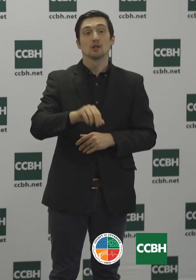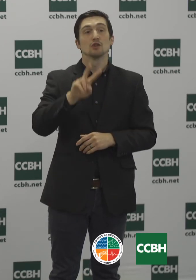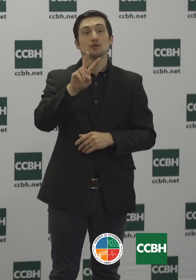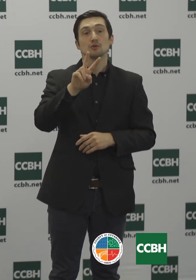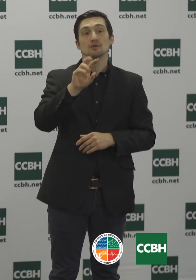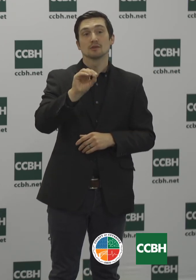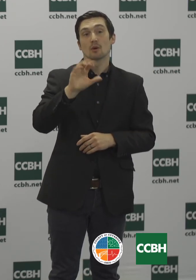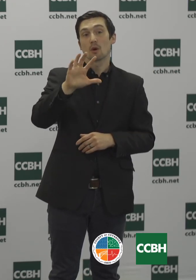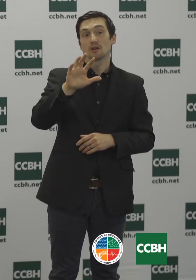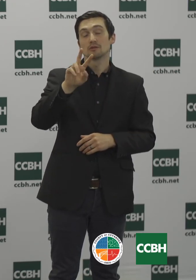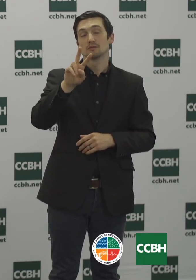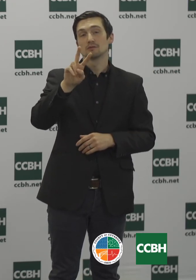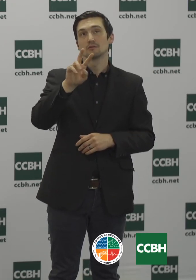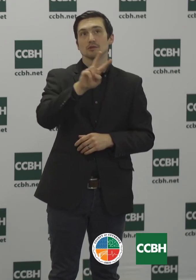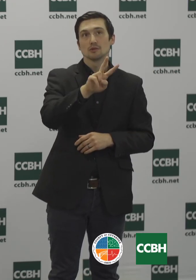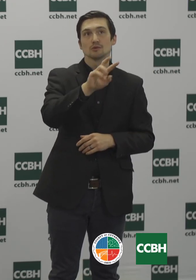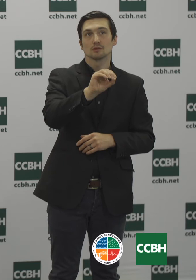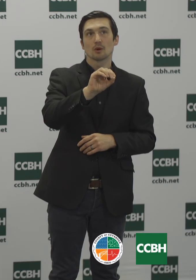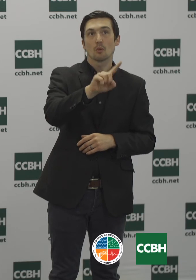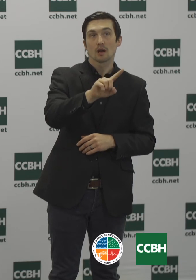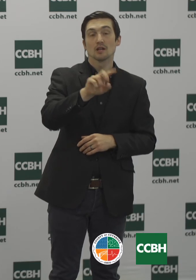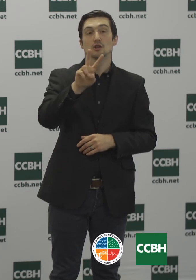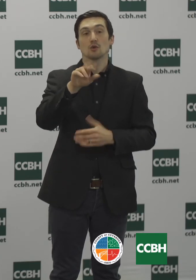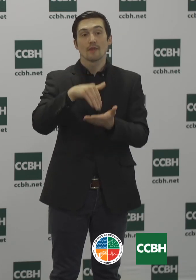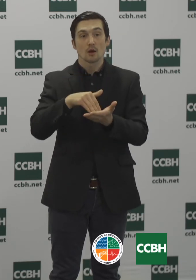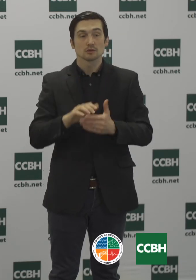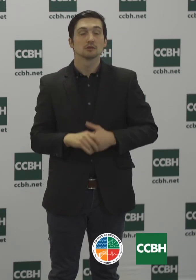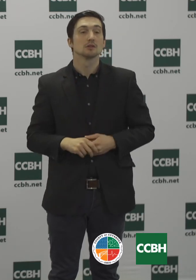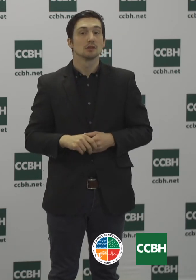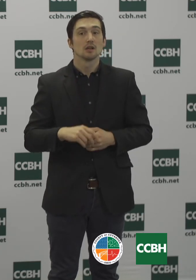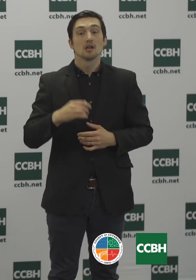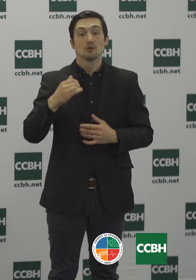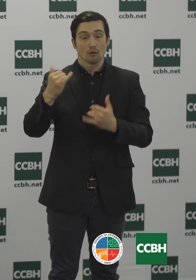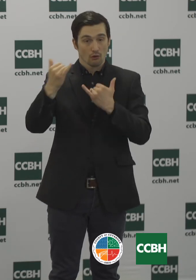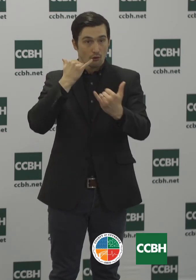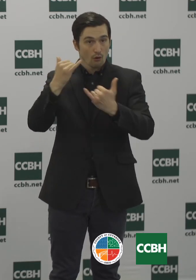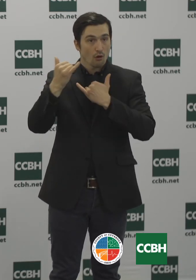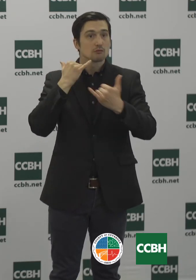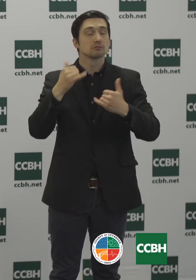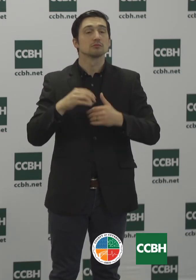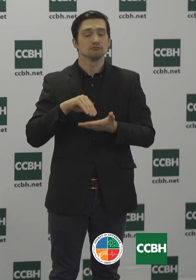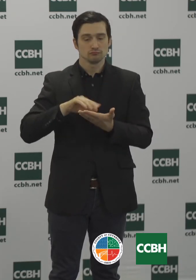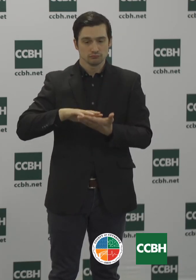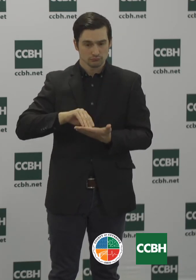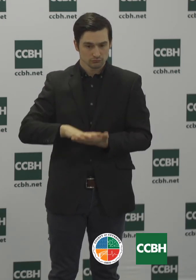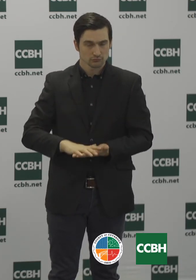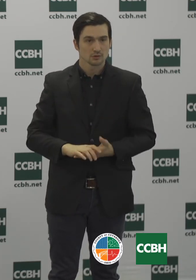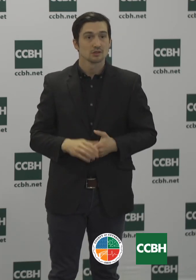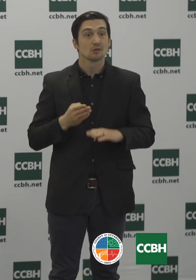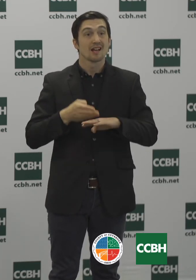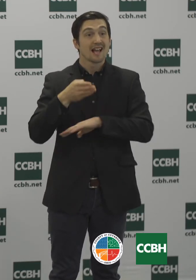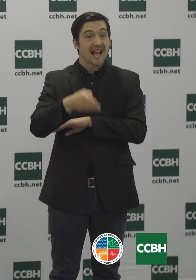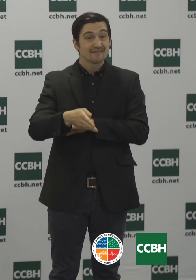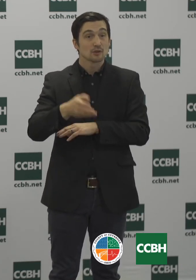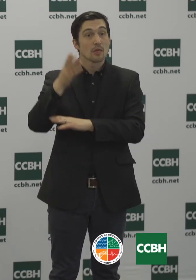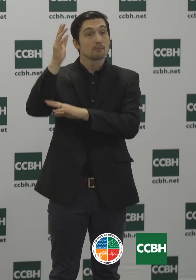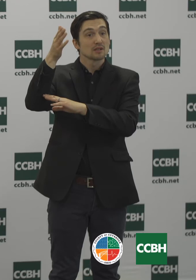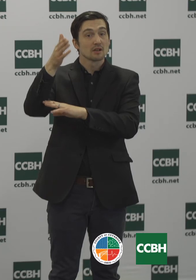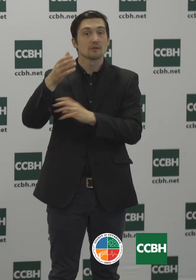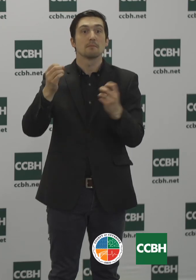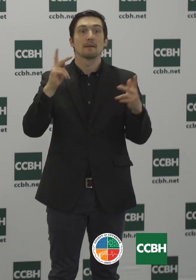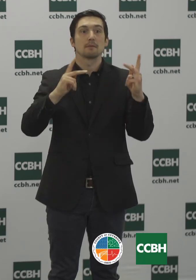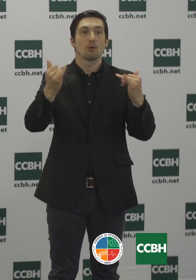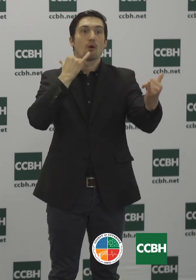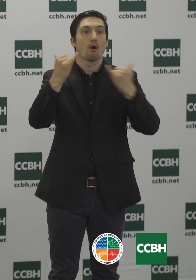216-201-2000, and our phone bank continues to take questions. I thank them because after these press conferences, there generally are a surge of